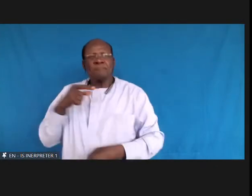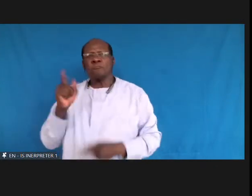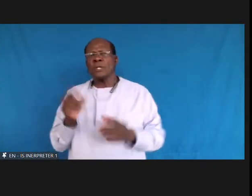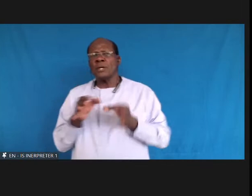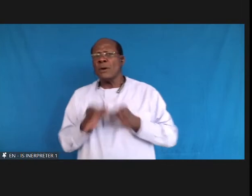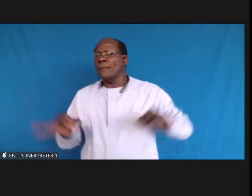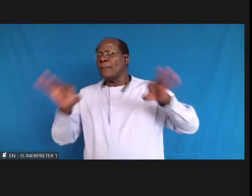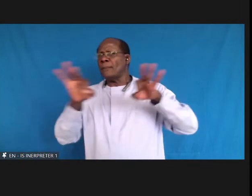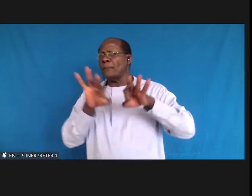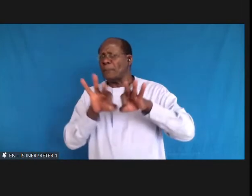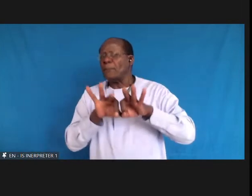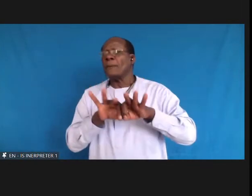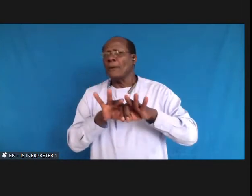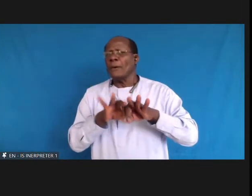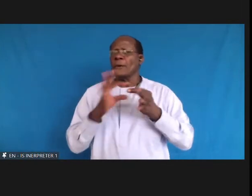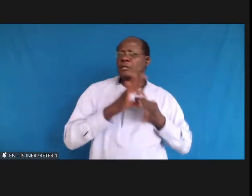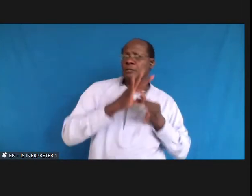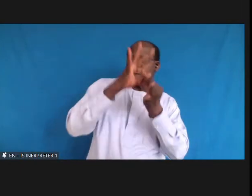make